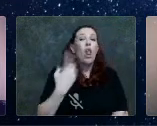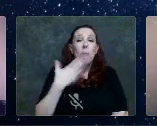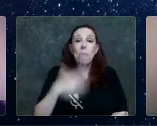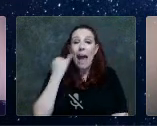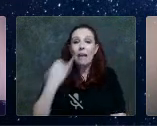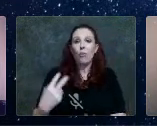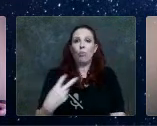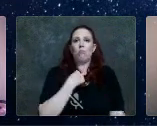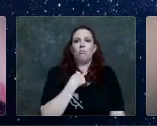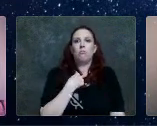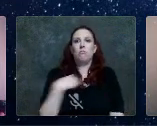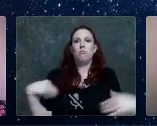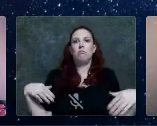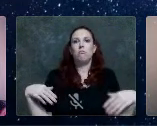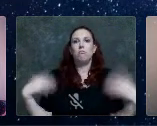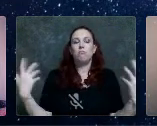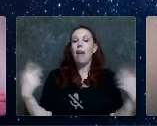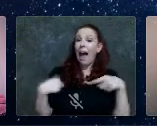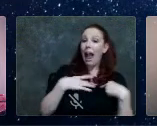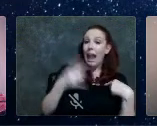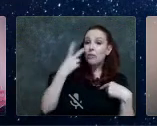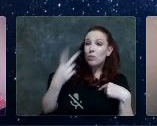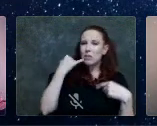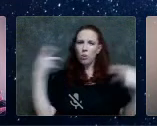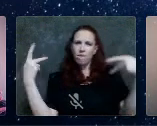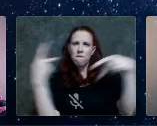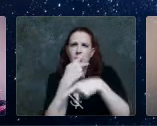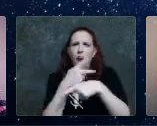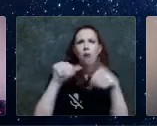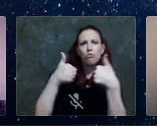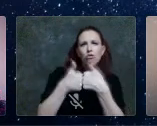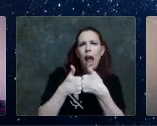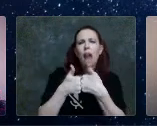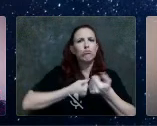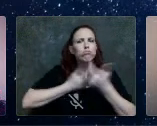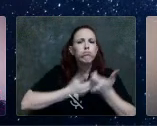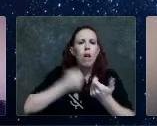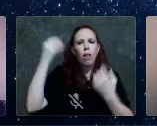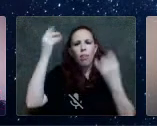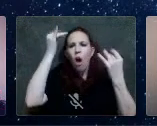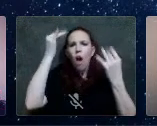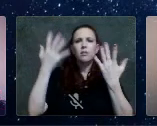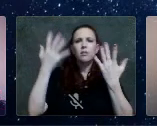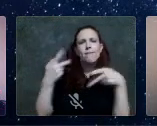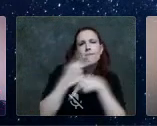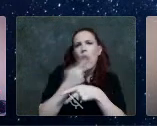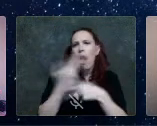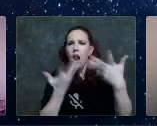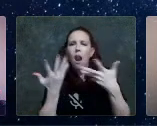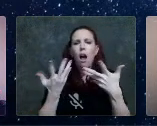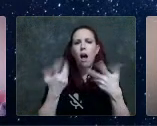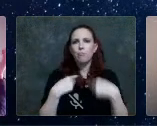to some extent, I like to see when people are figuring things out and seeing a challenge and sharing their thoughts and then figuring out something else. So in